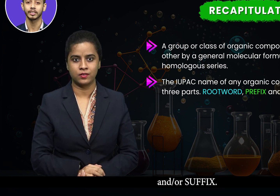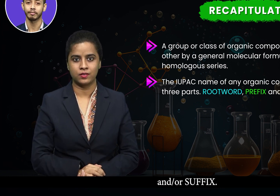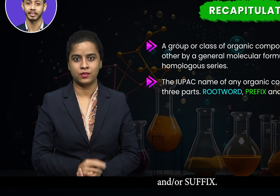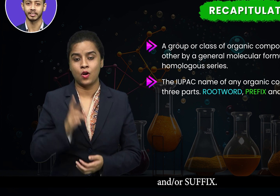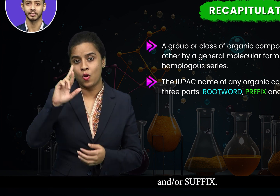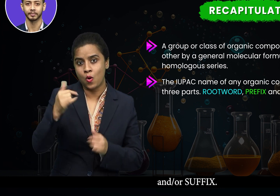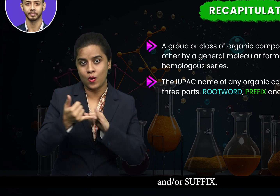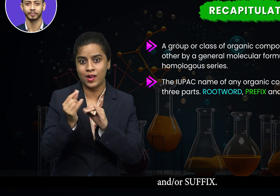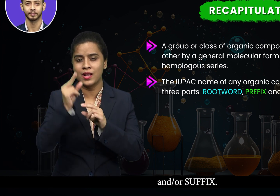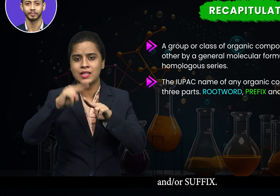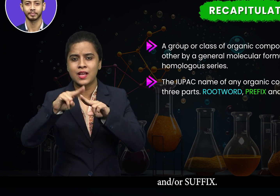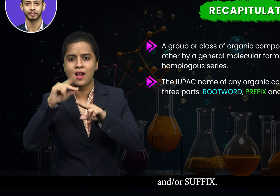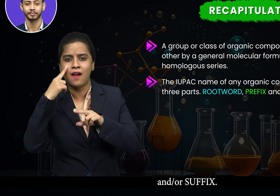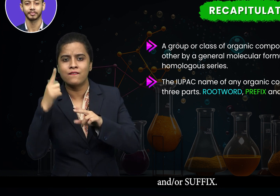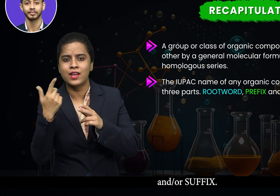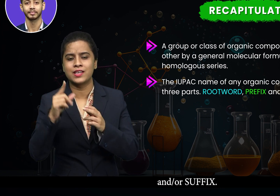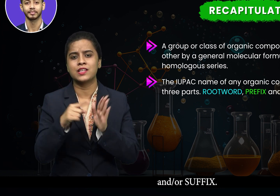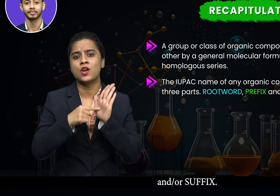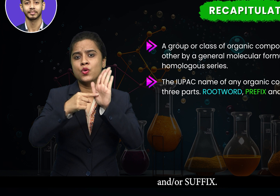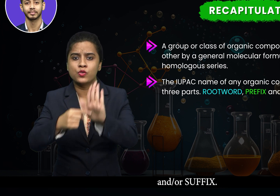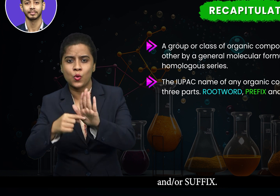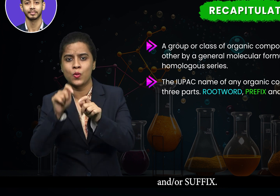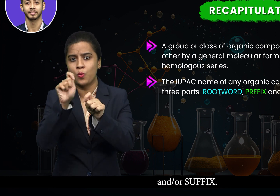or suffix.